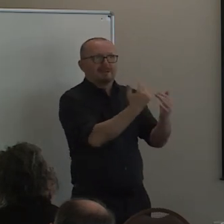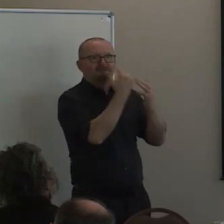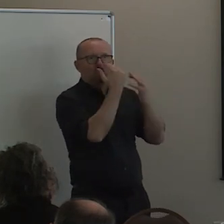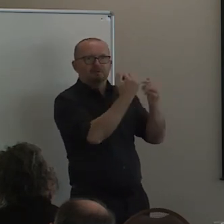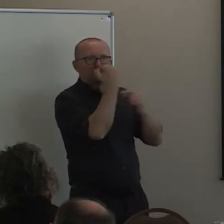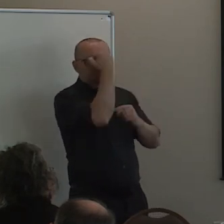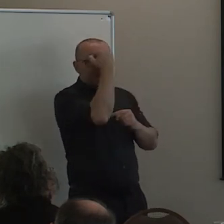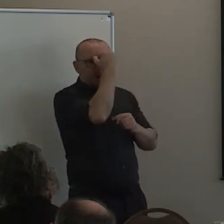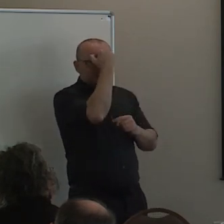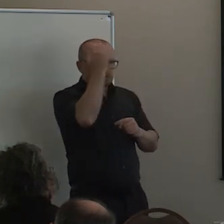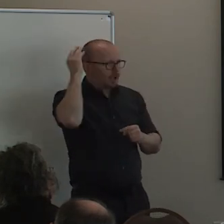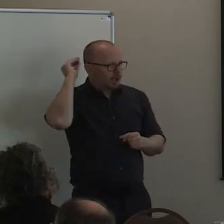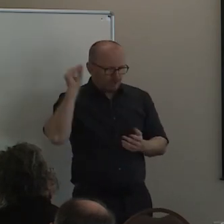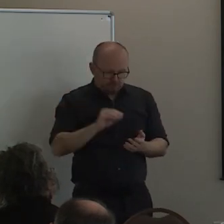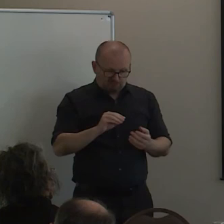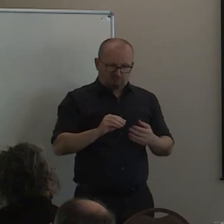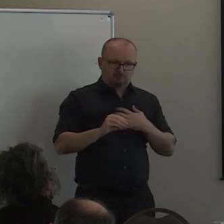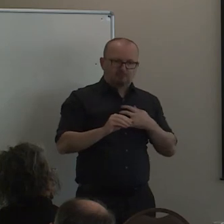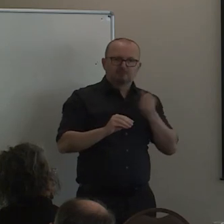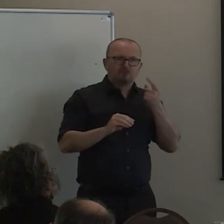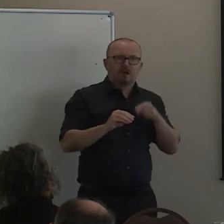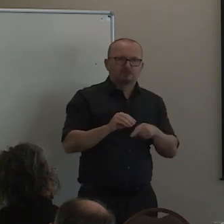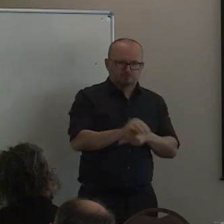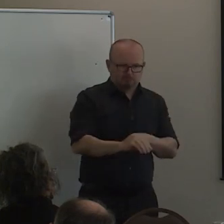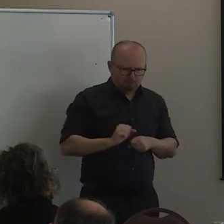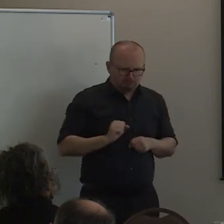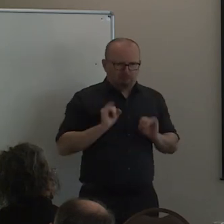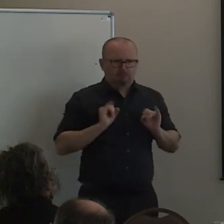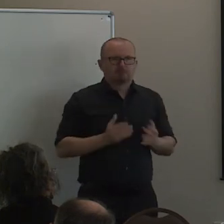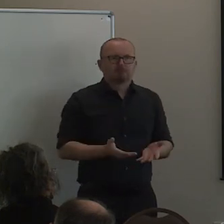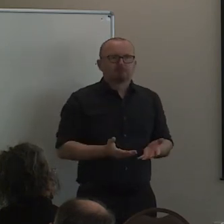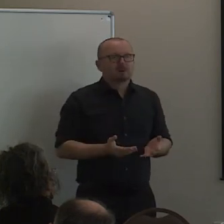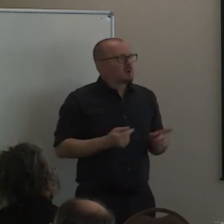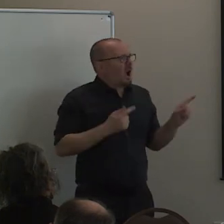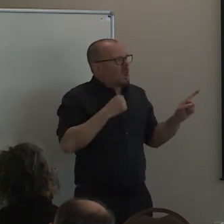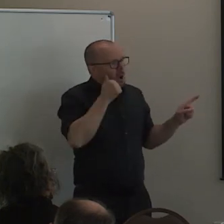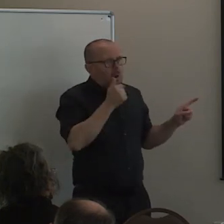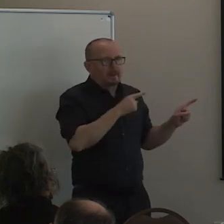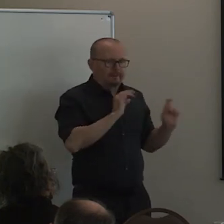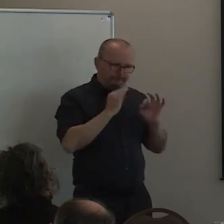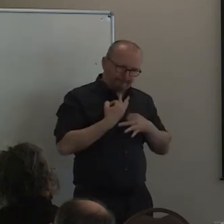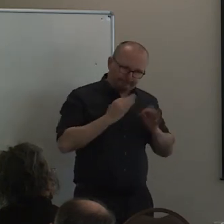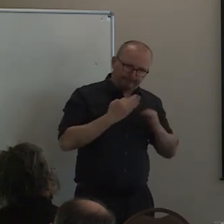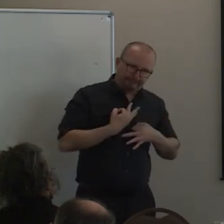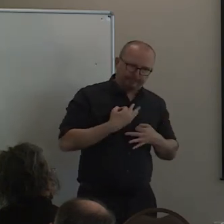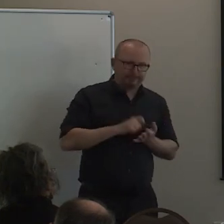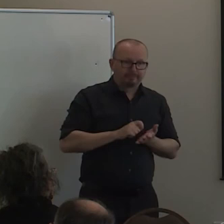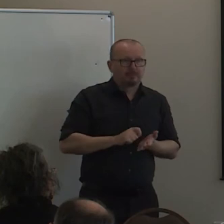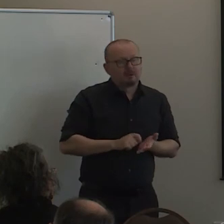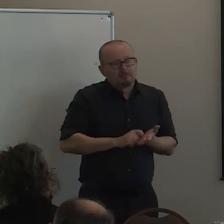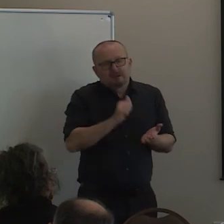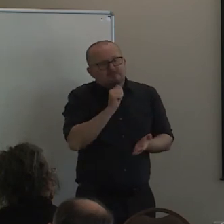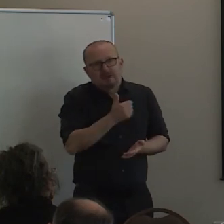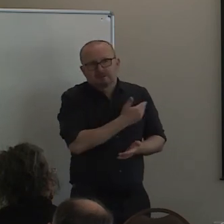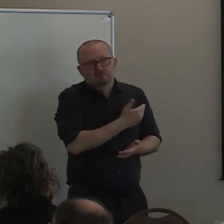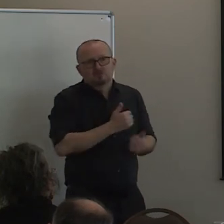thinking in some way? So I know this can feel like a really indulgent exercise, but it's kind of fun. And you can